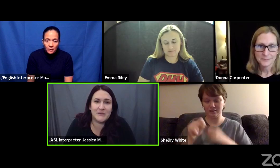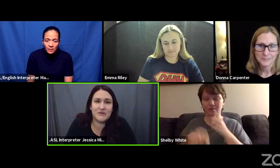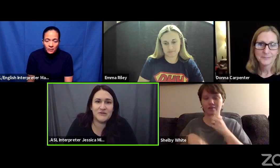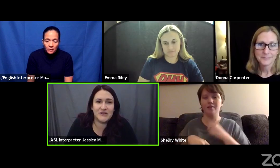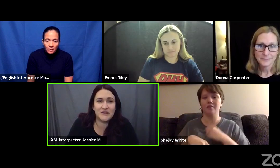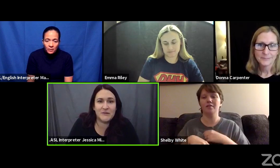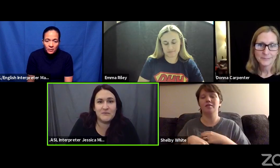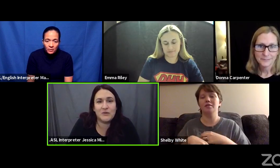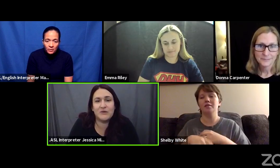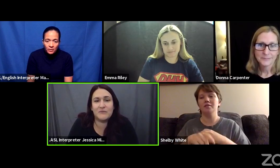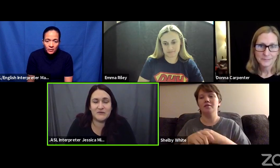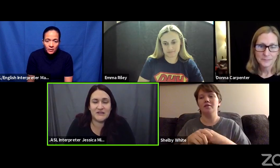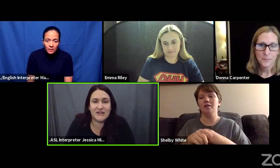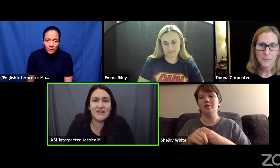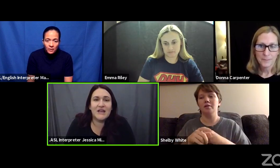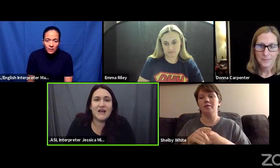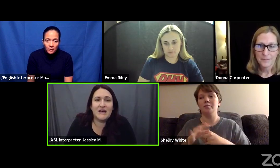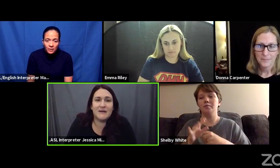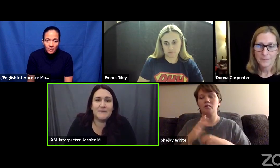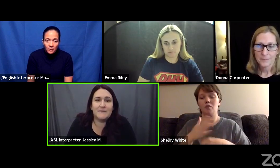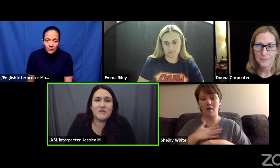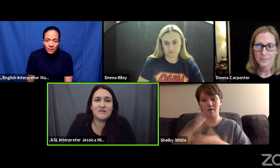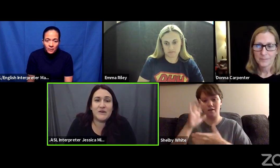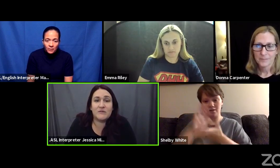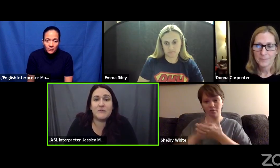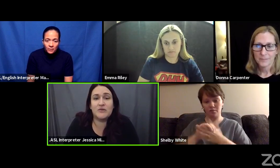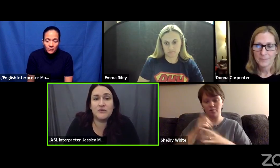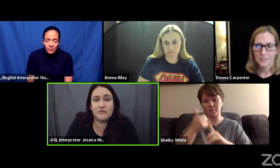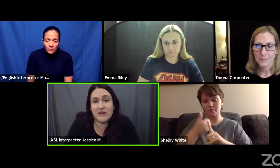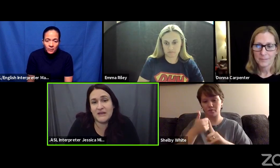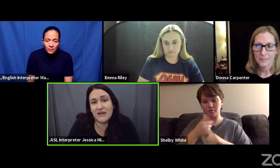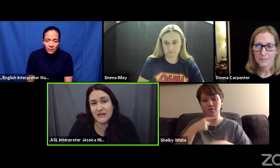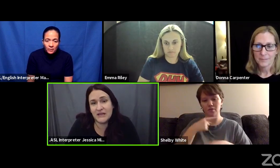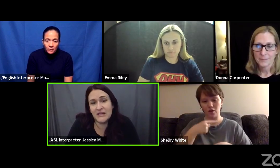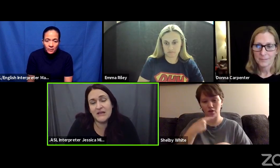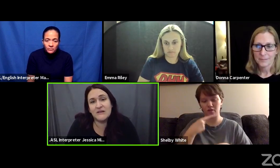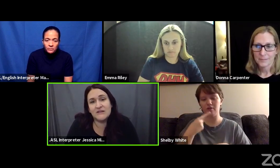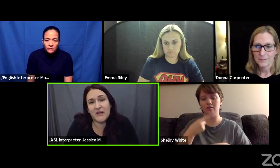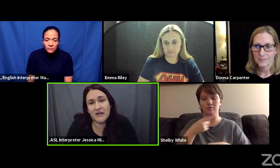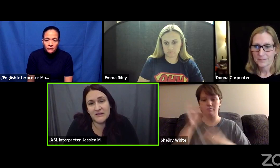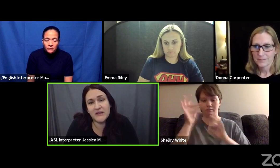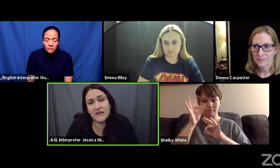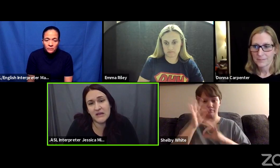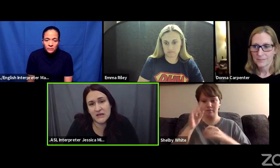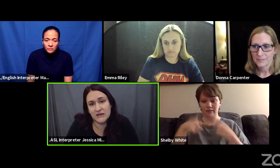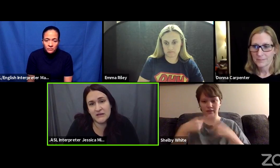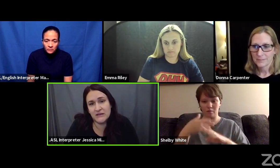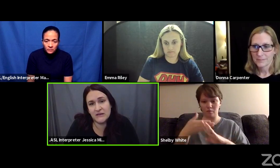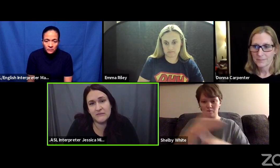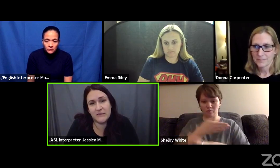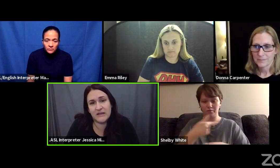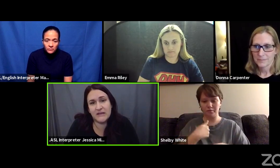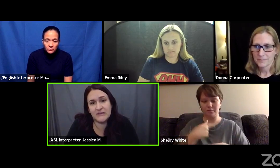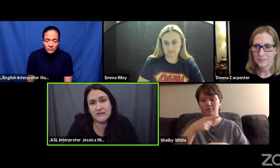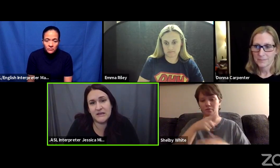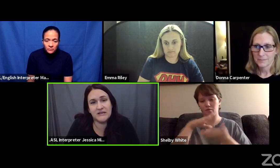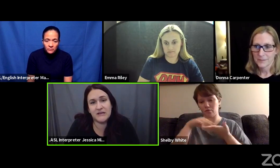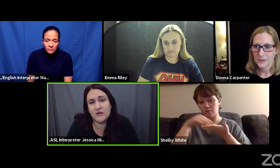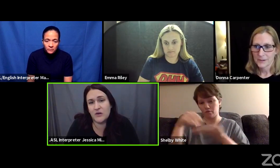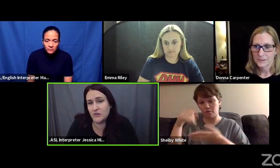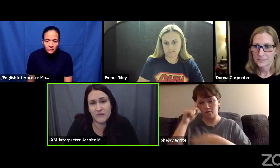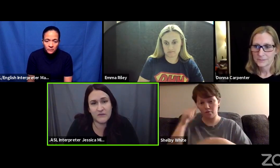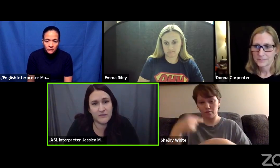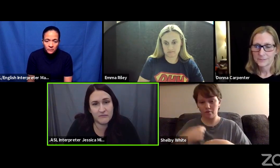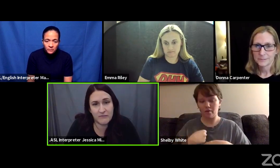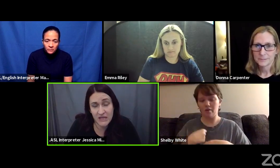of nice to be able to use other people and be able to use that with people who might need it. So my husband can hear, but he did